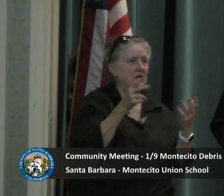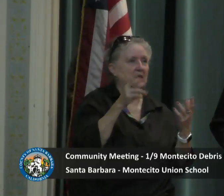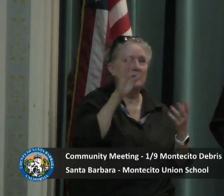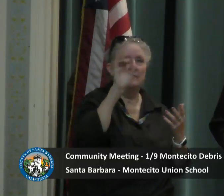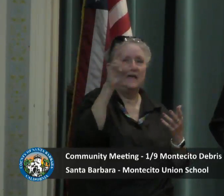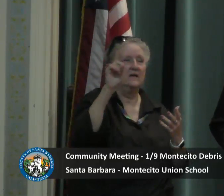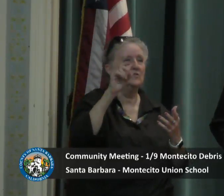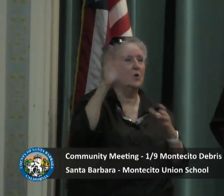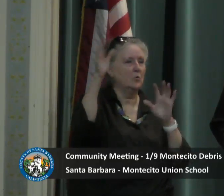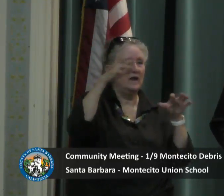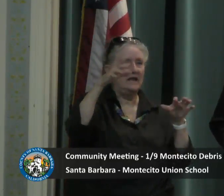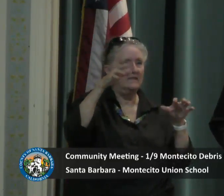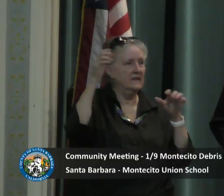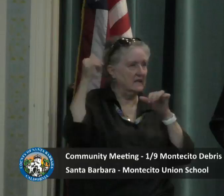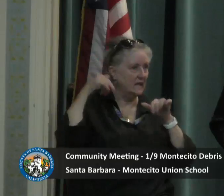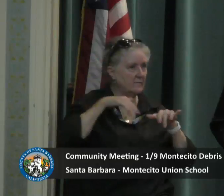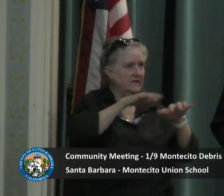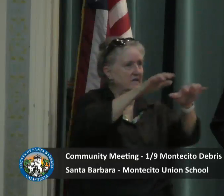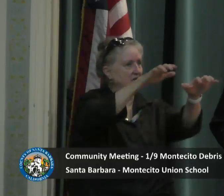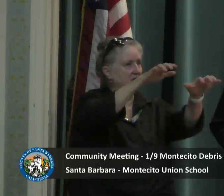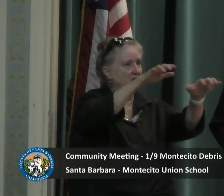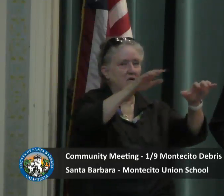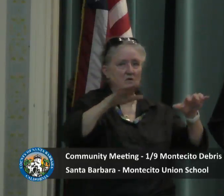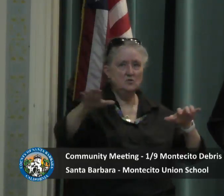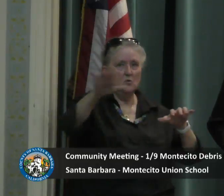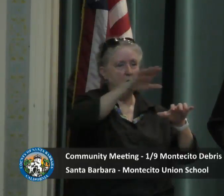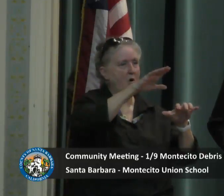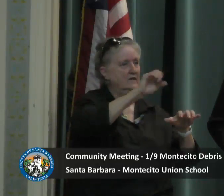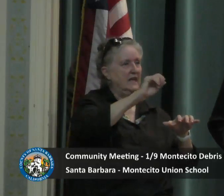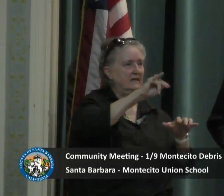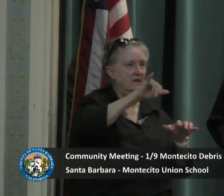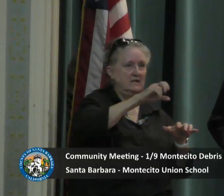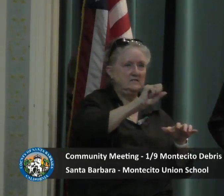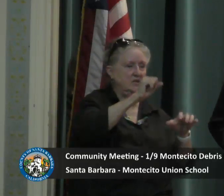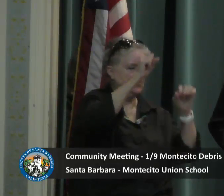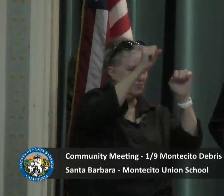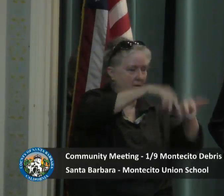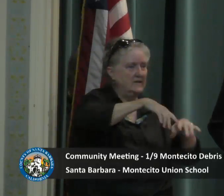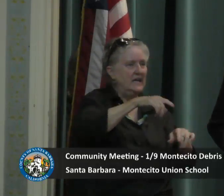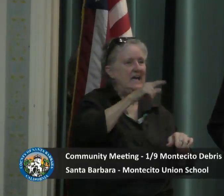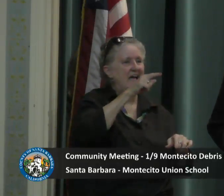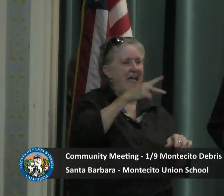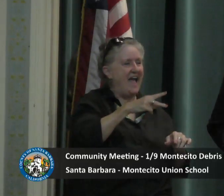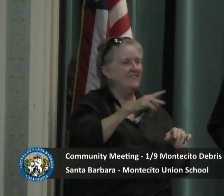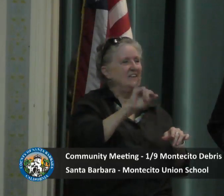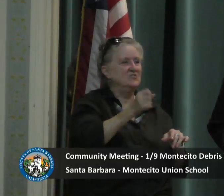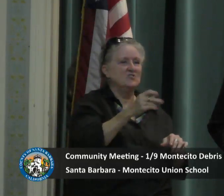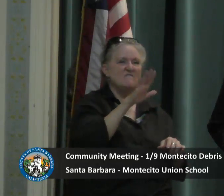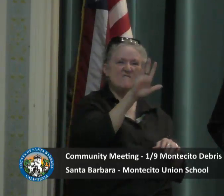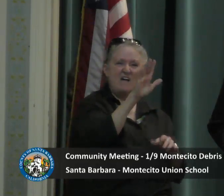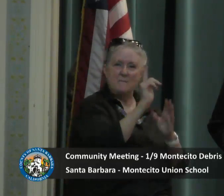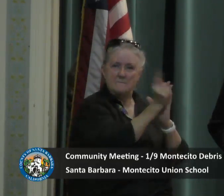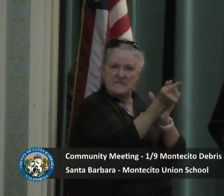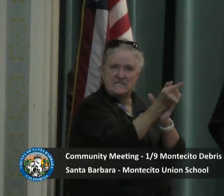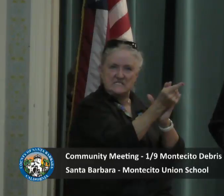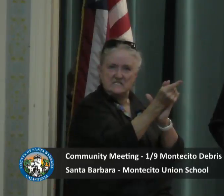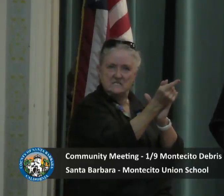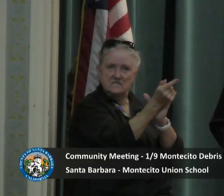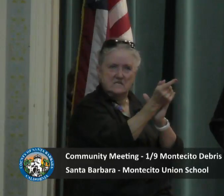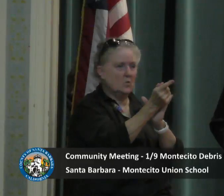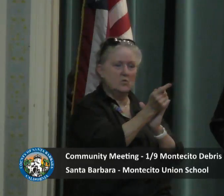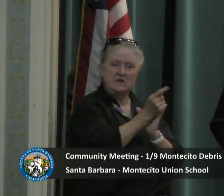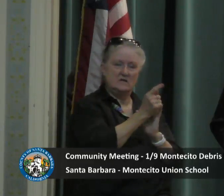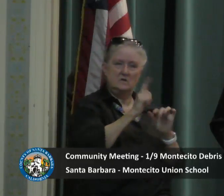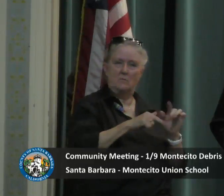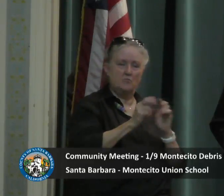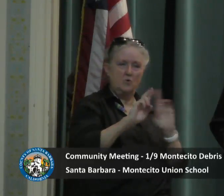that ran up into your county, into your canyons above you, that dropped a half an inch in 5 minutes. We did not prepare for